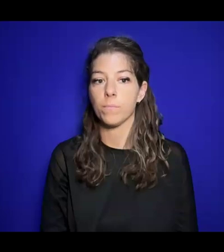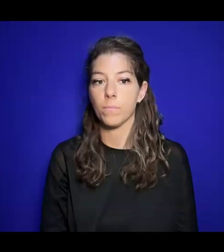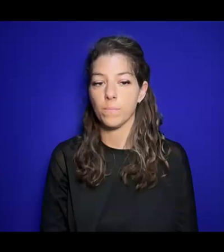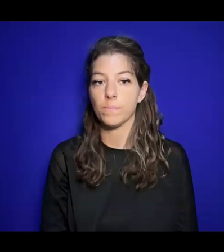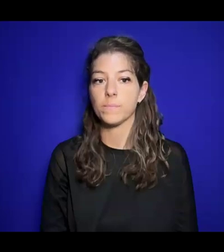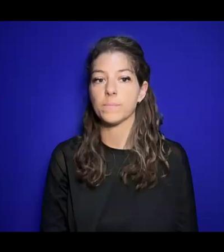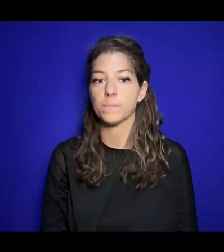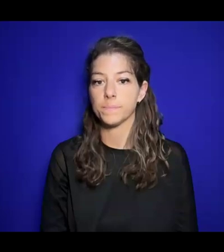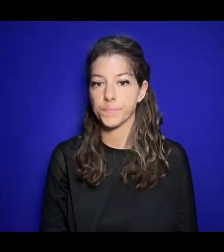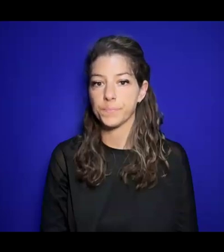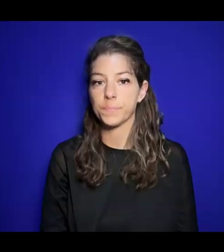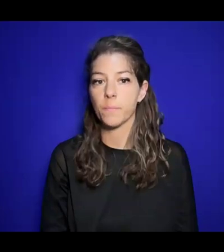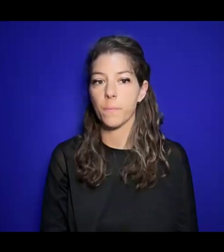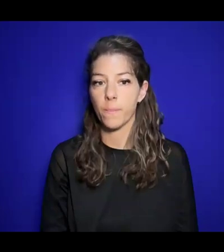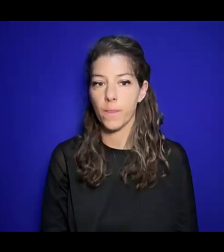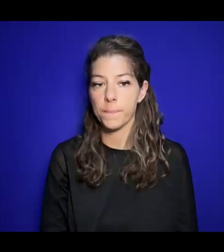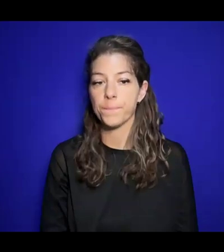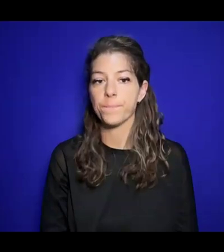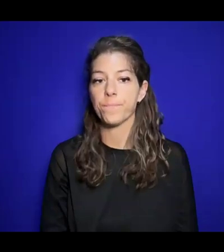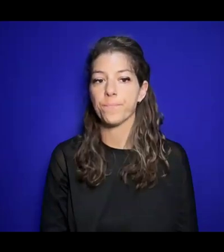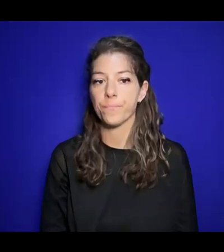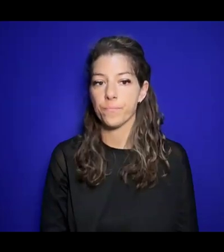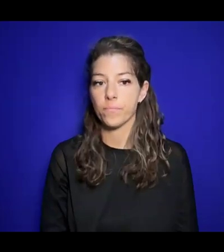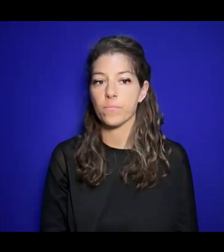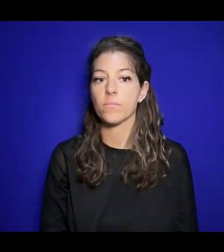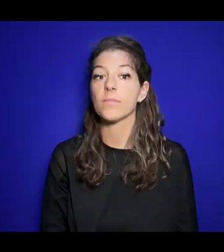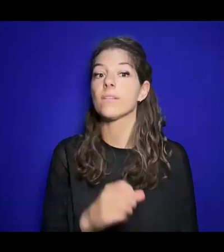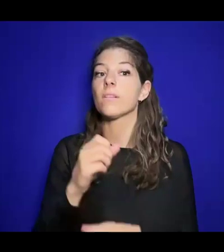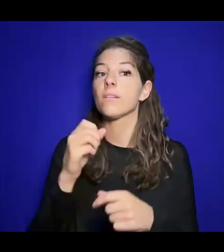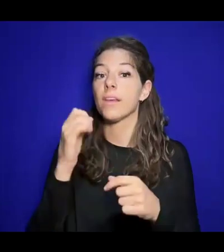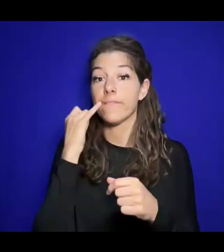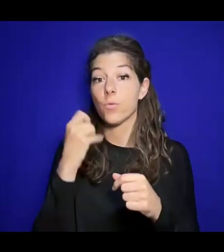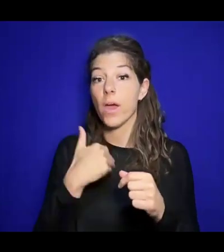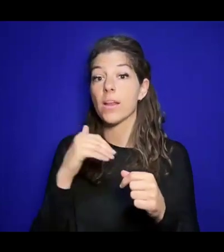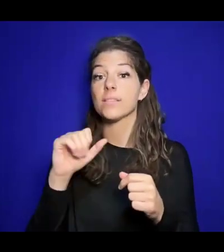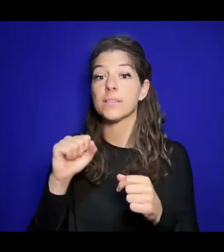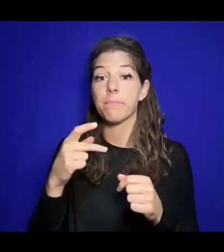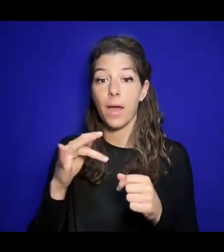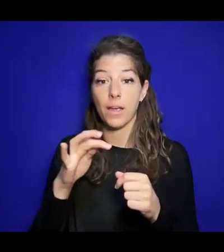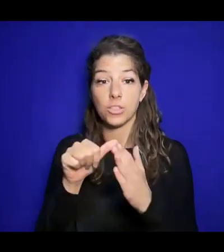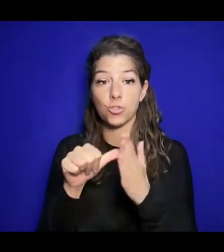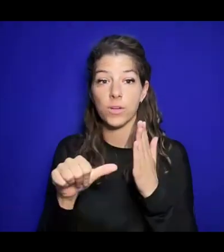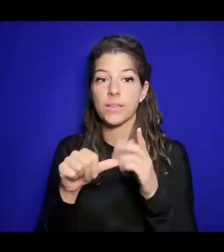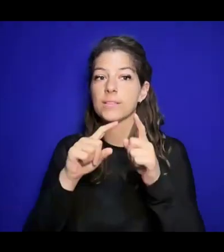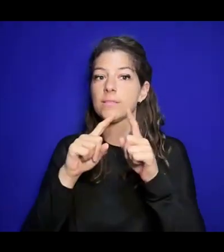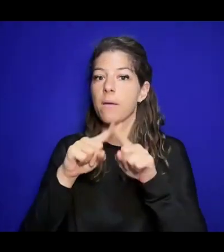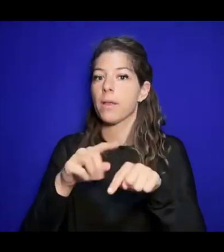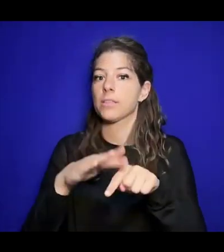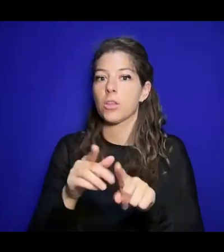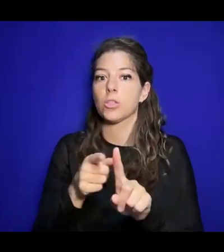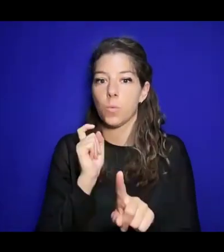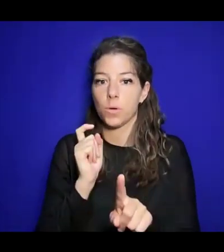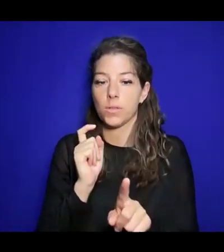depends on the source, the cause that you needed the spine surgery. So, if you